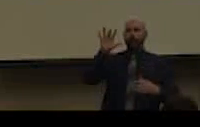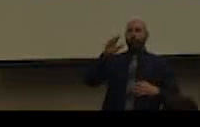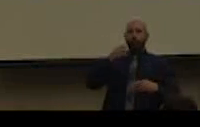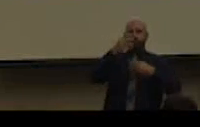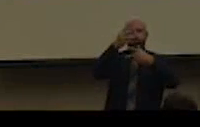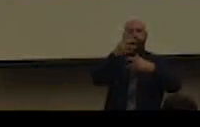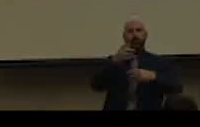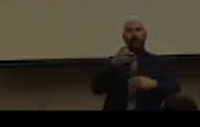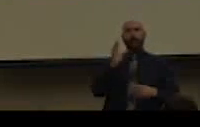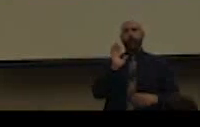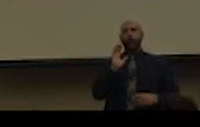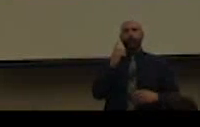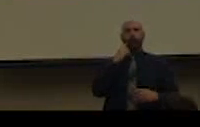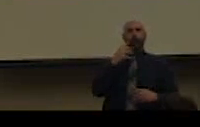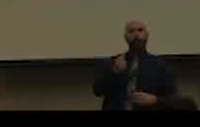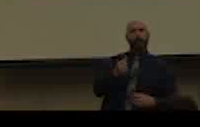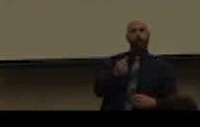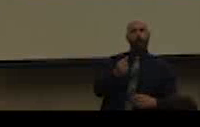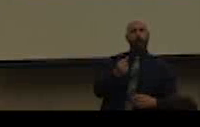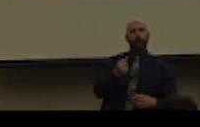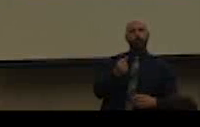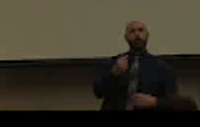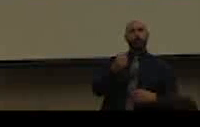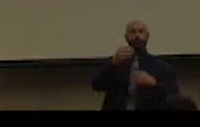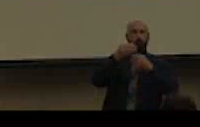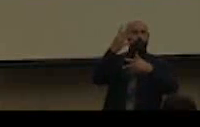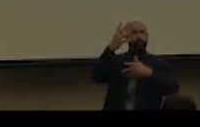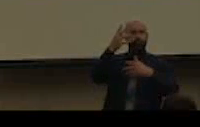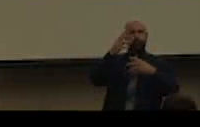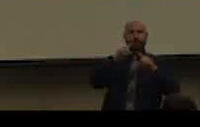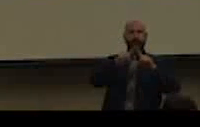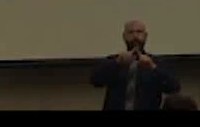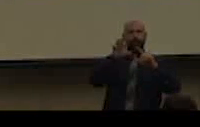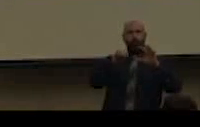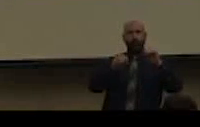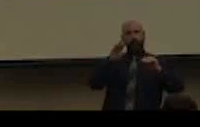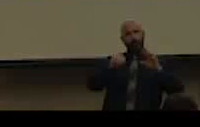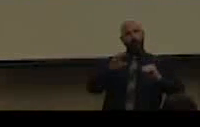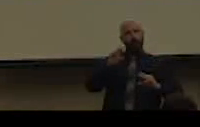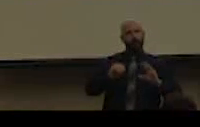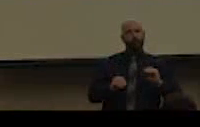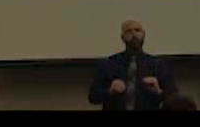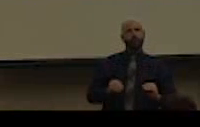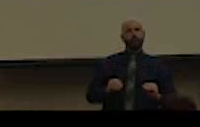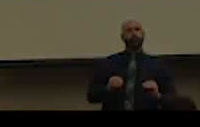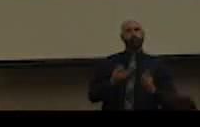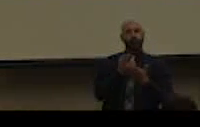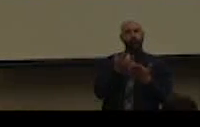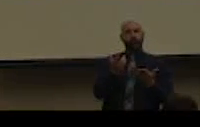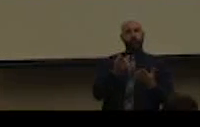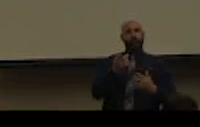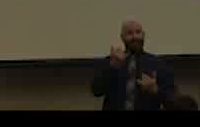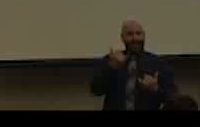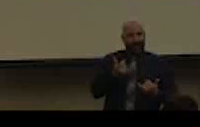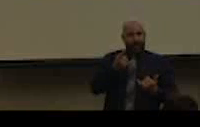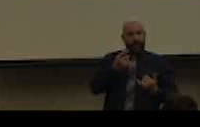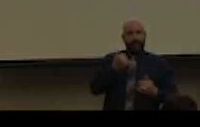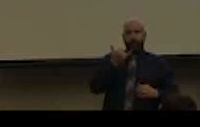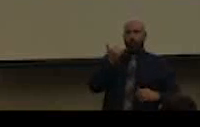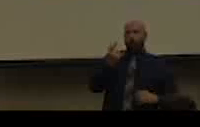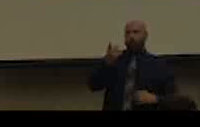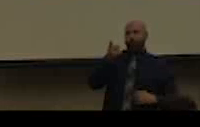other milk. We have lots of milk. We have milk cows in your district. So, you know, so they're gonna now be able to just call those